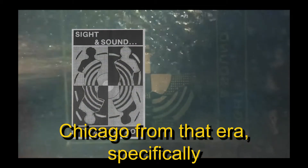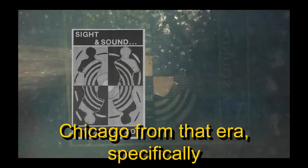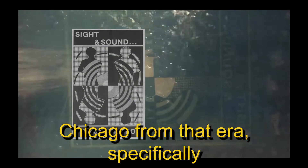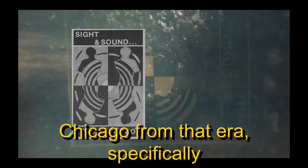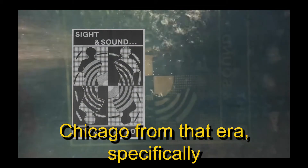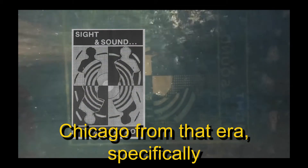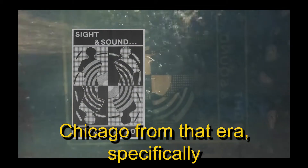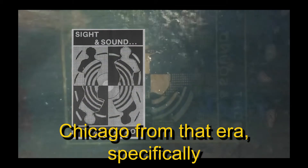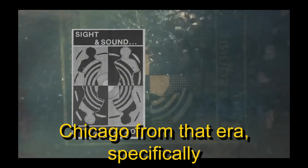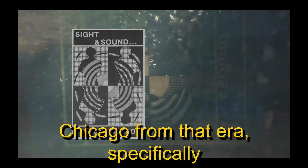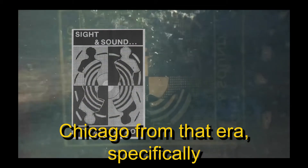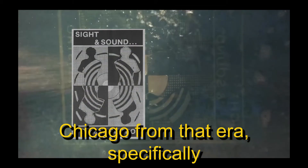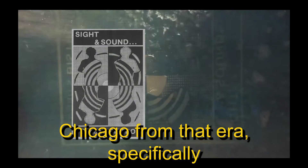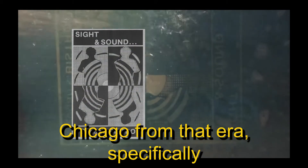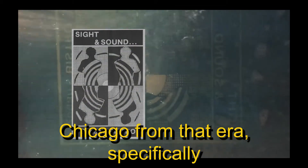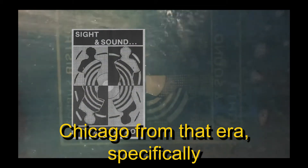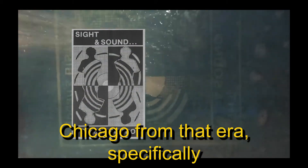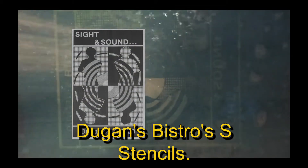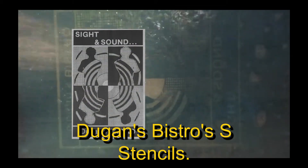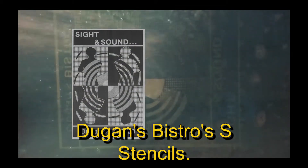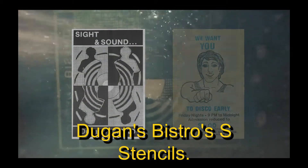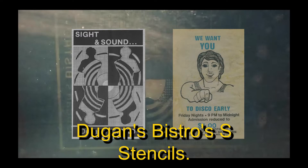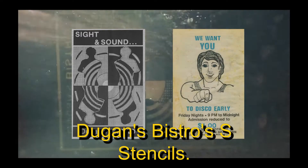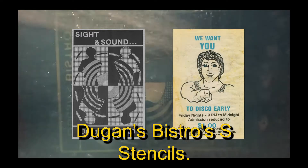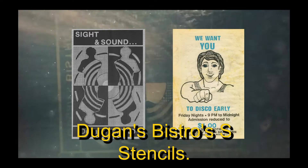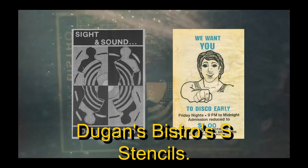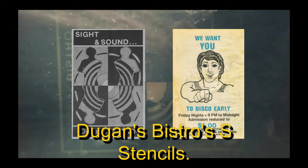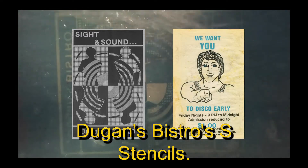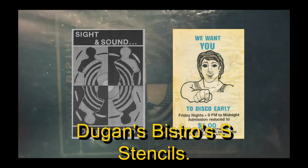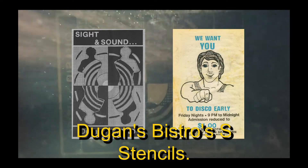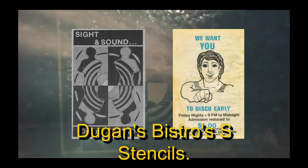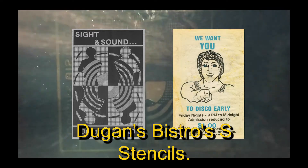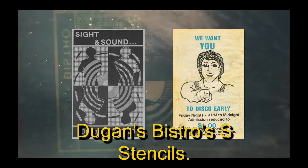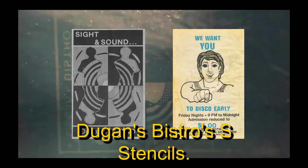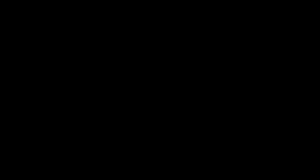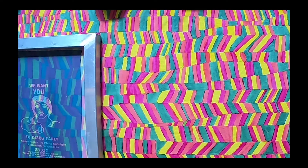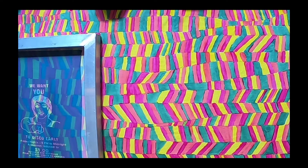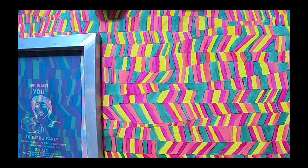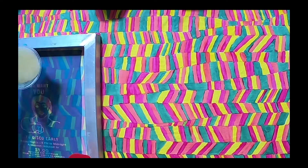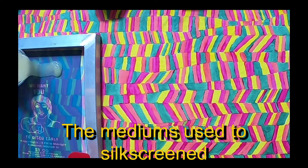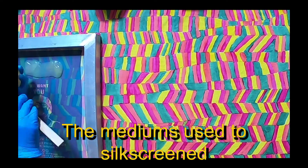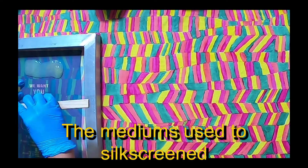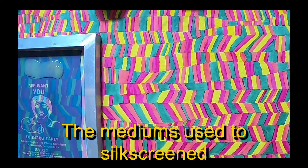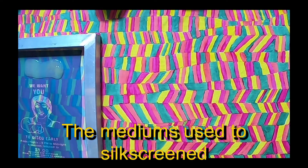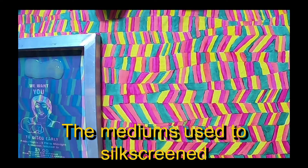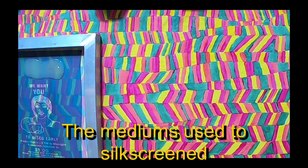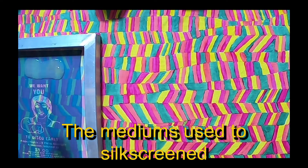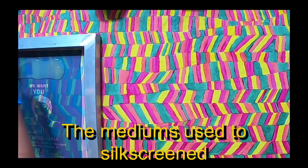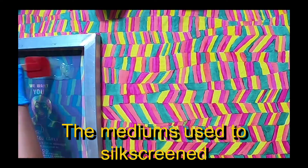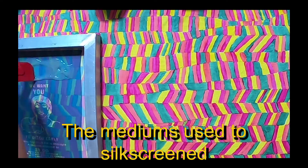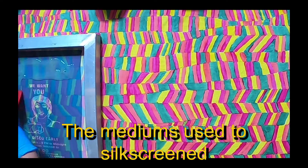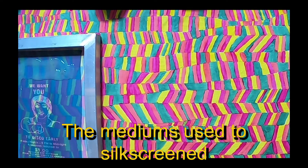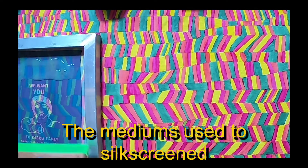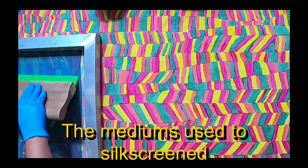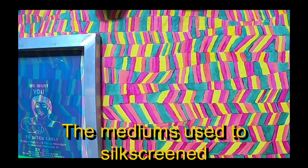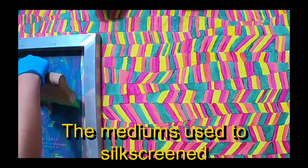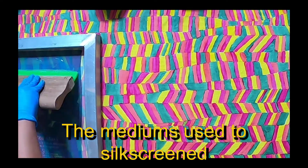that era, specifically Duggan's Bistro S stencils. The mediums used to silk-screened